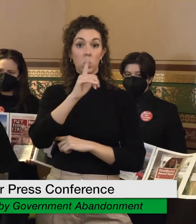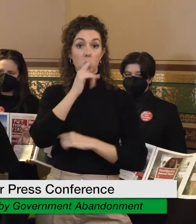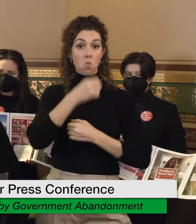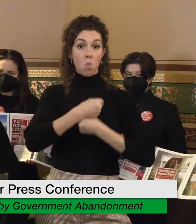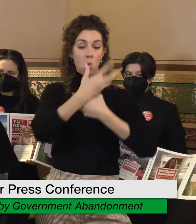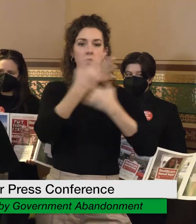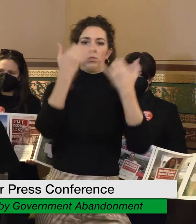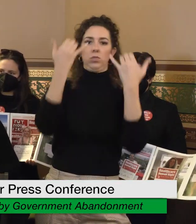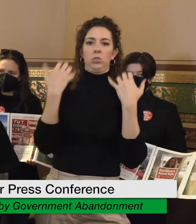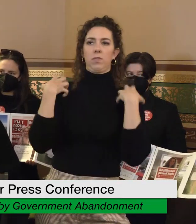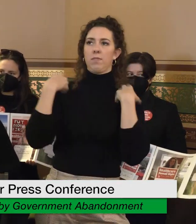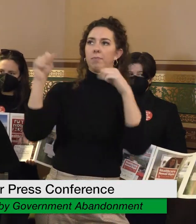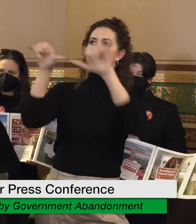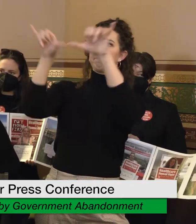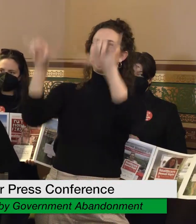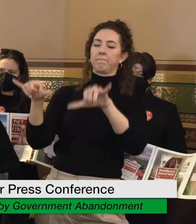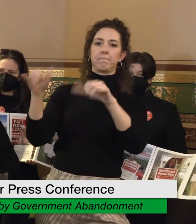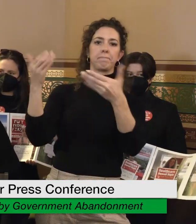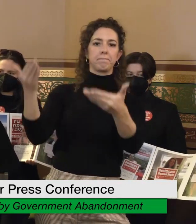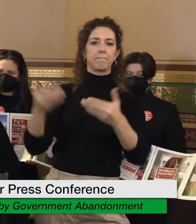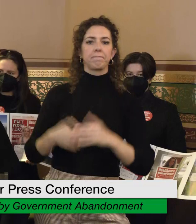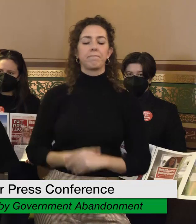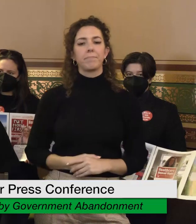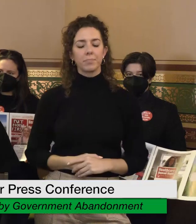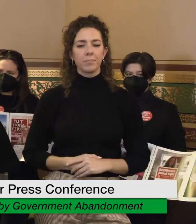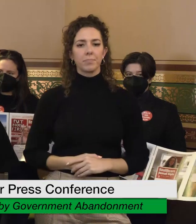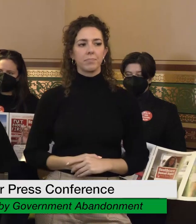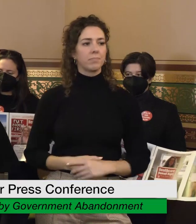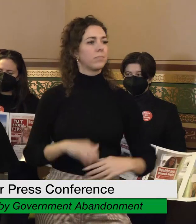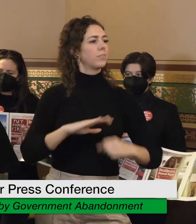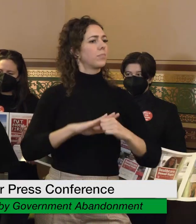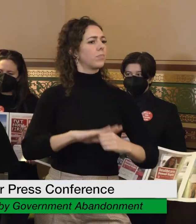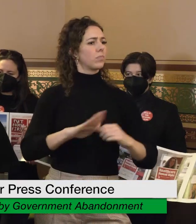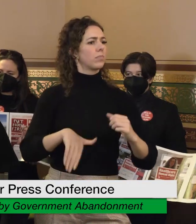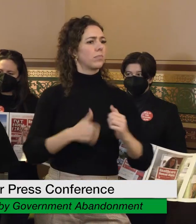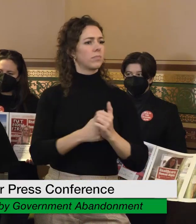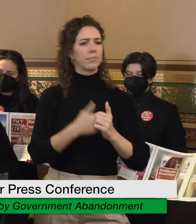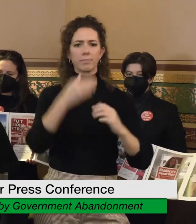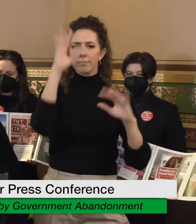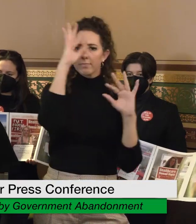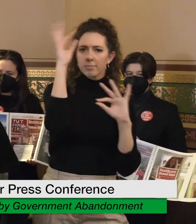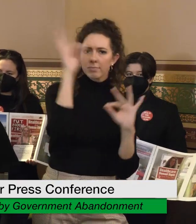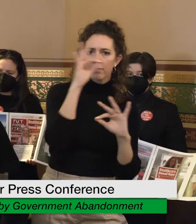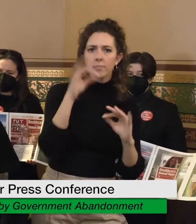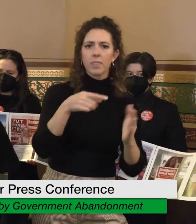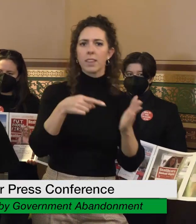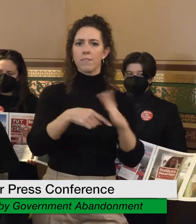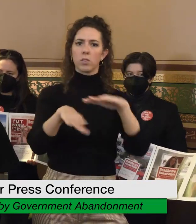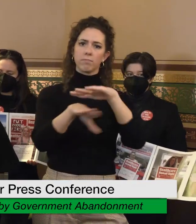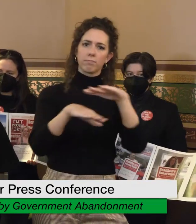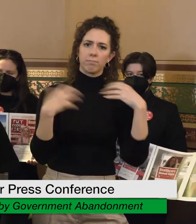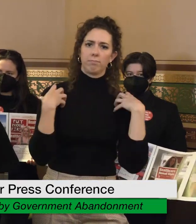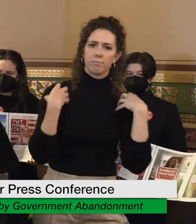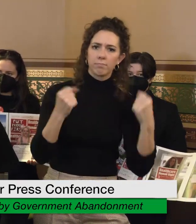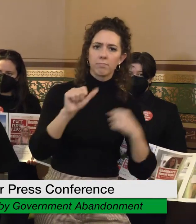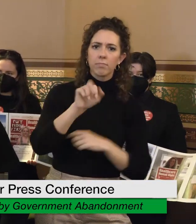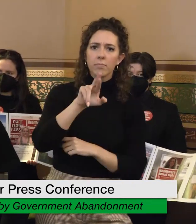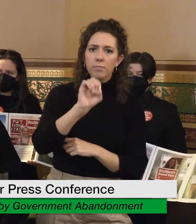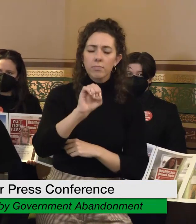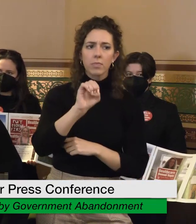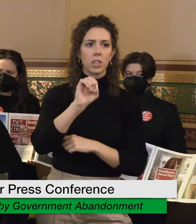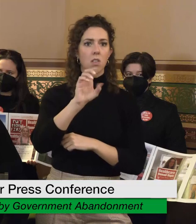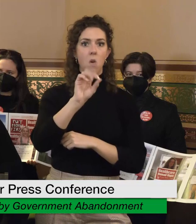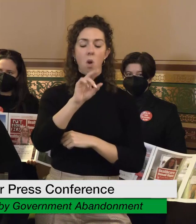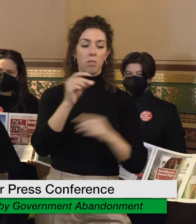structure. The chronic stress of not knowing whether you can afford basic health care or if it will suddenly be